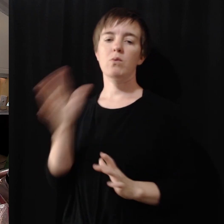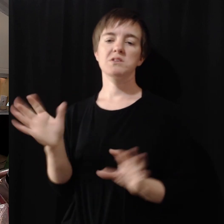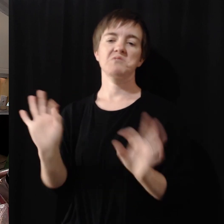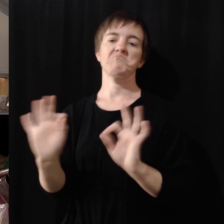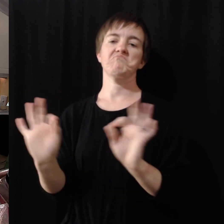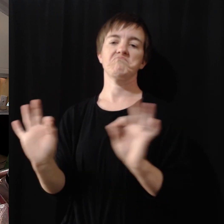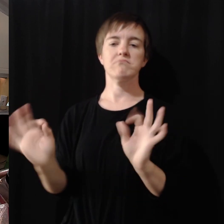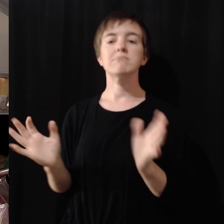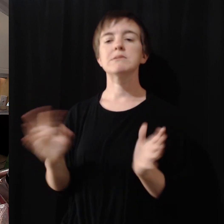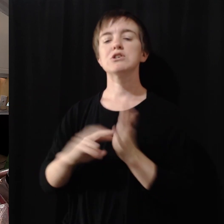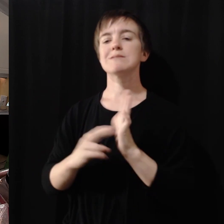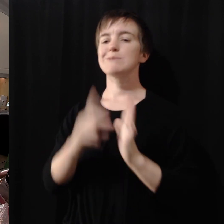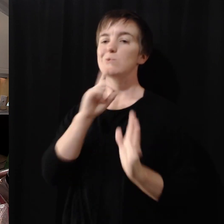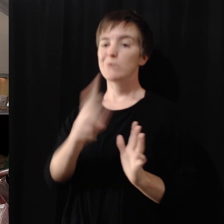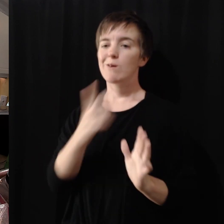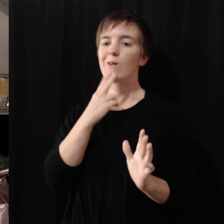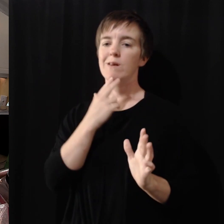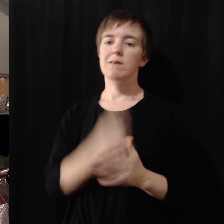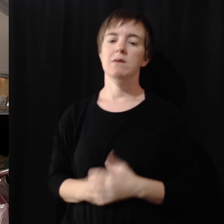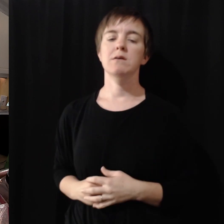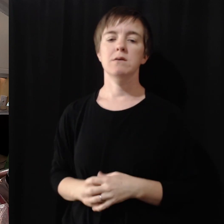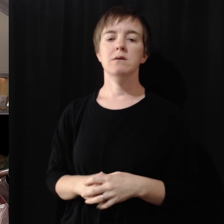thing. It means you have real honey.